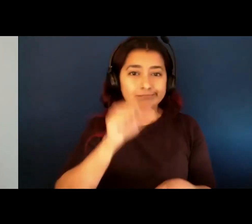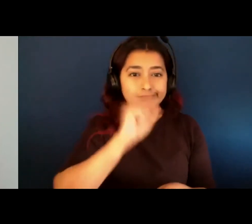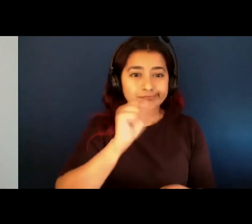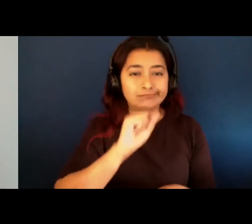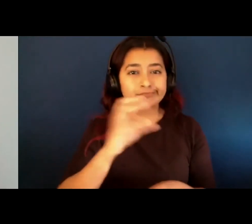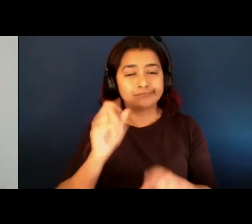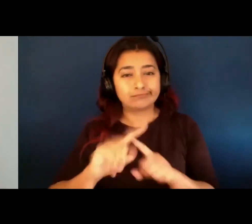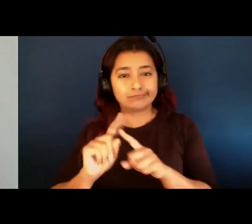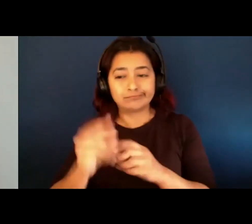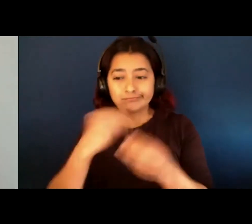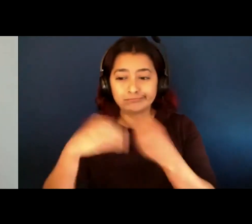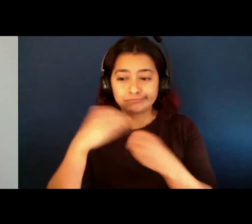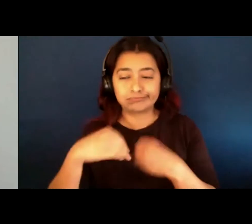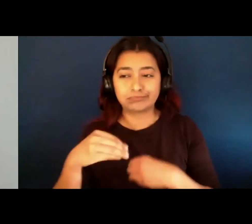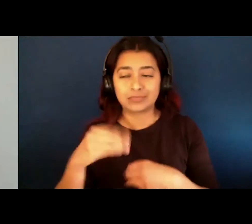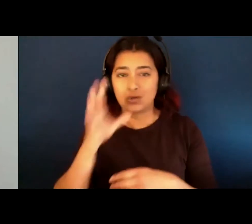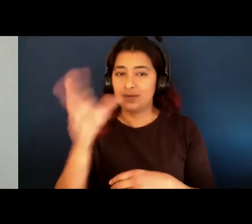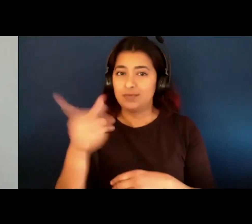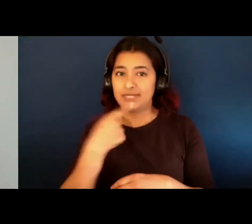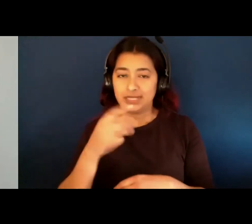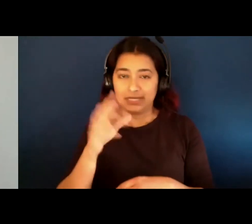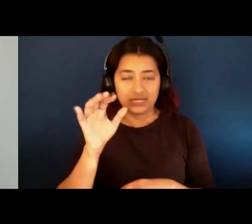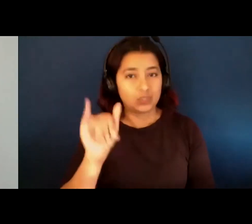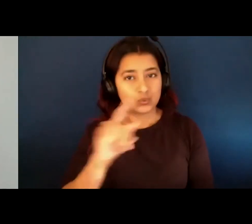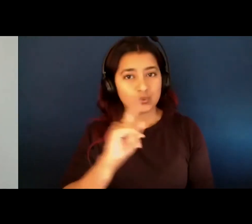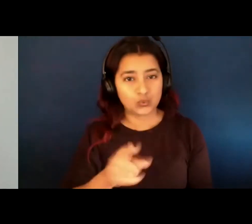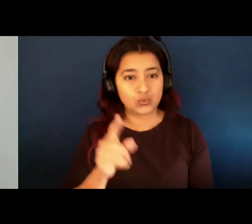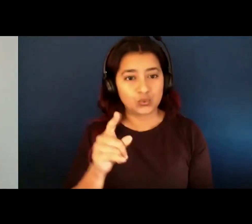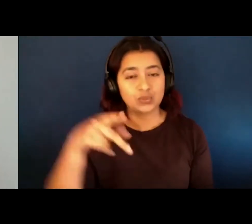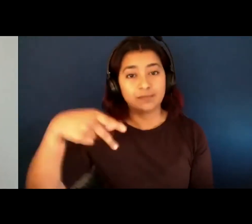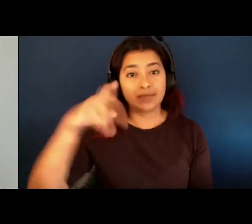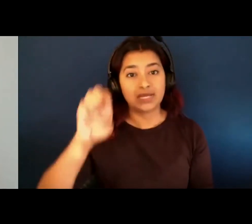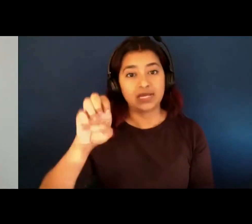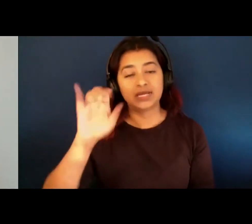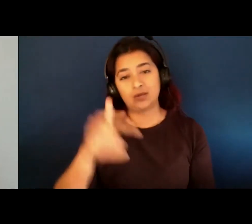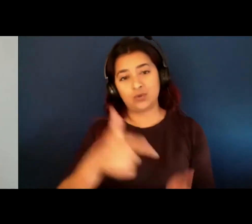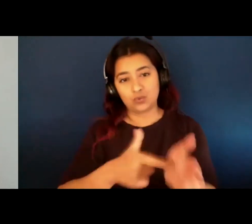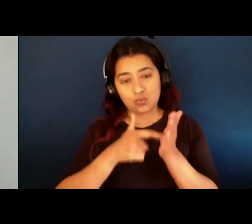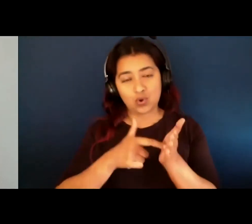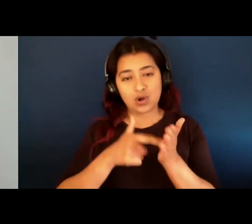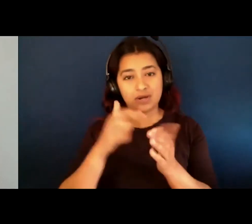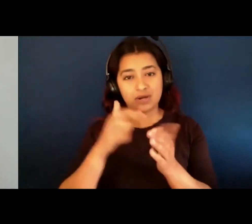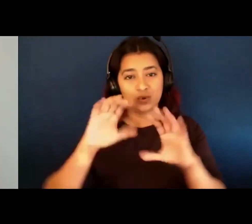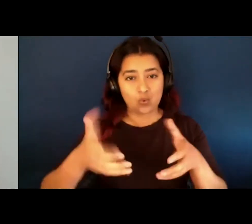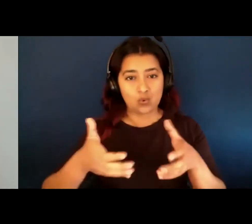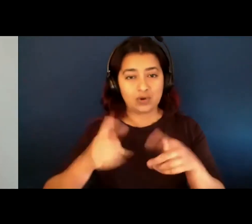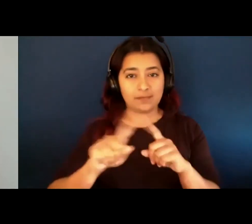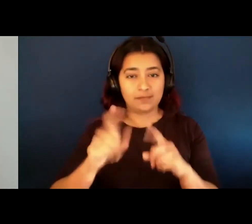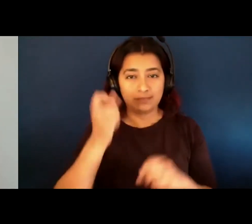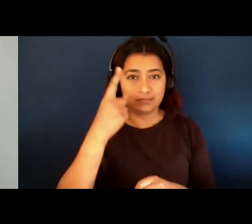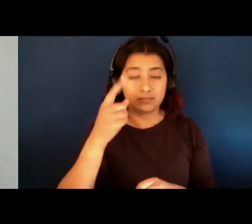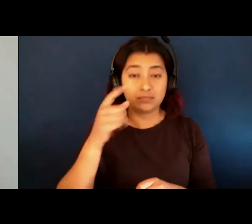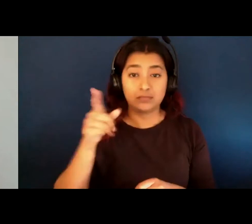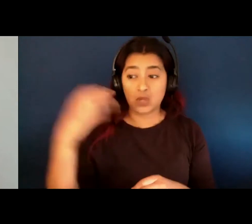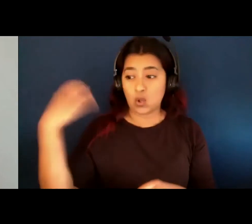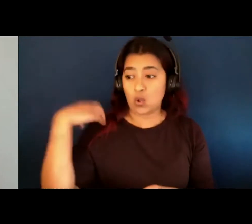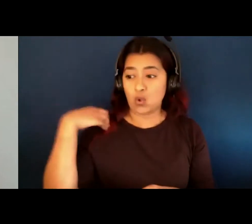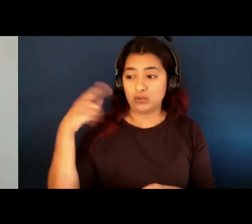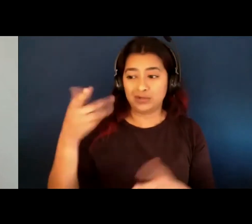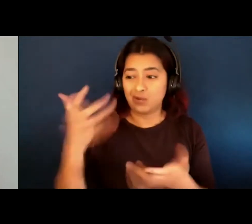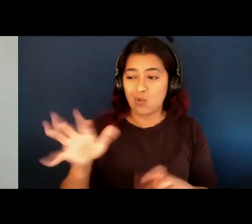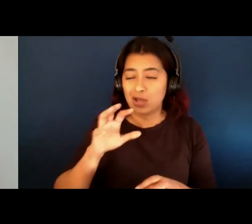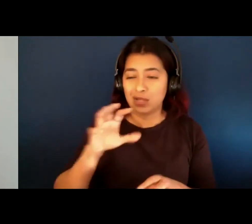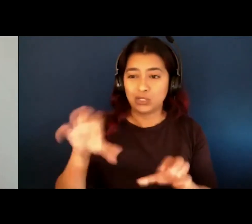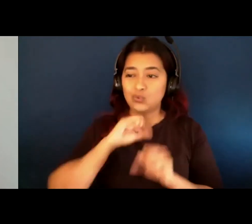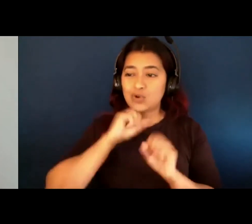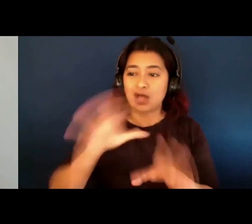Grandma said as much. It was true that PE was a required course, But because the coach didn't want to do shit, he only